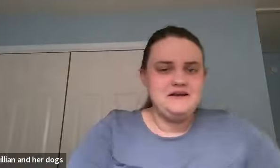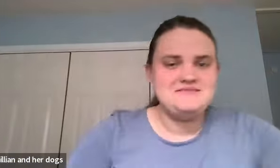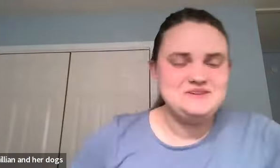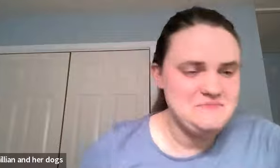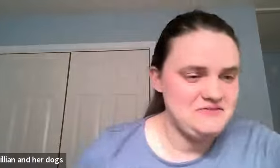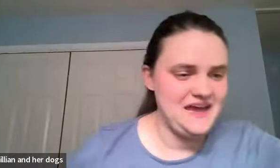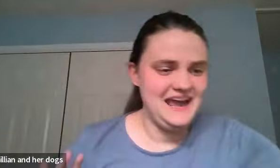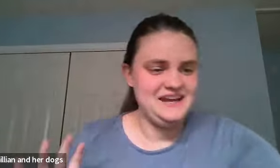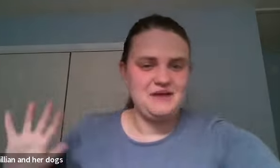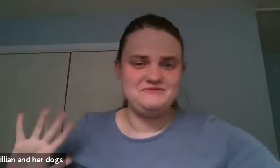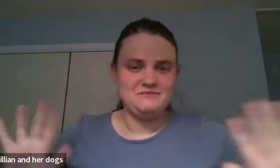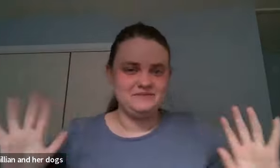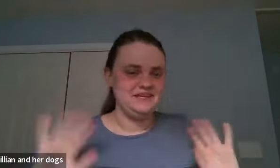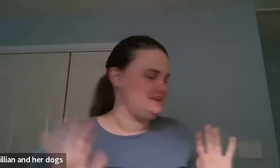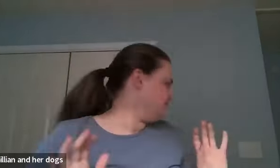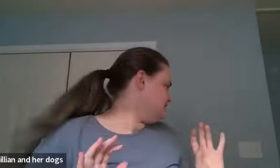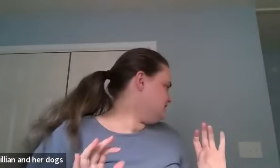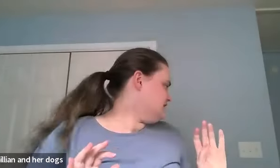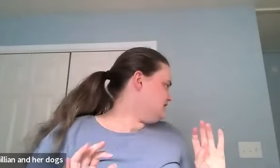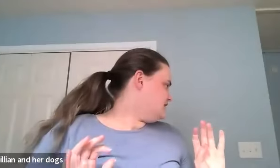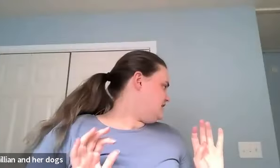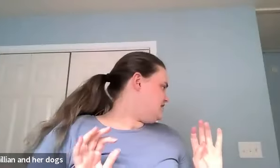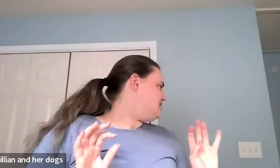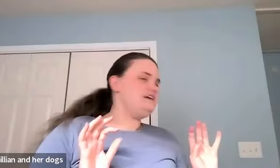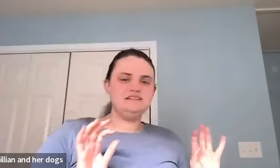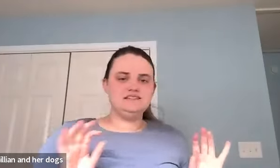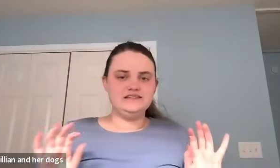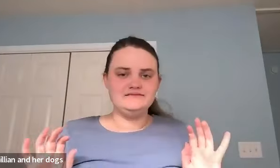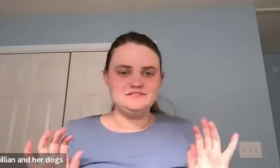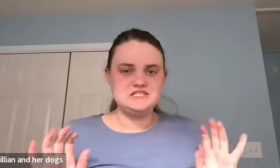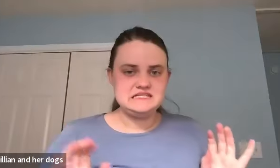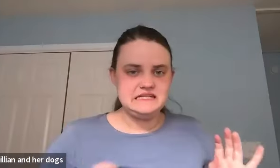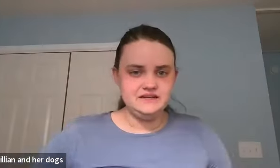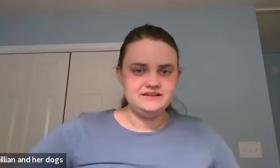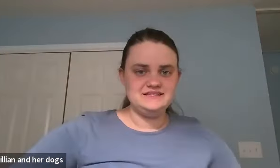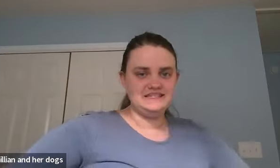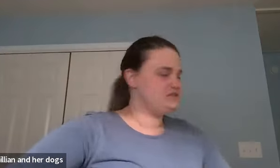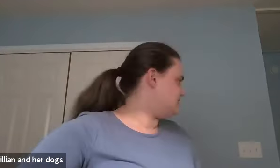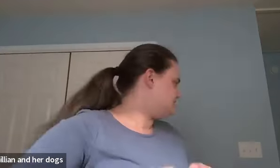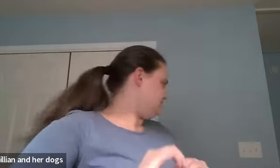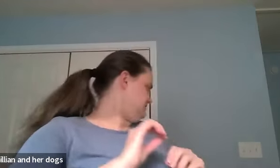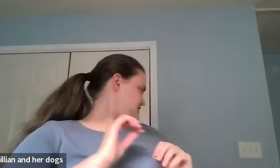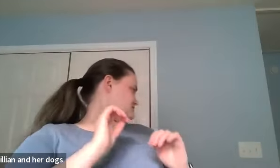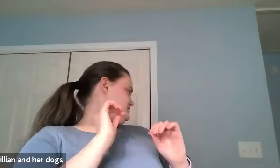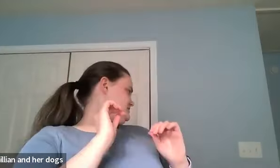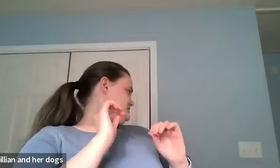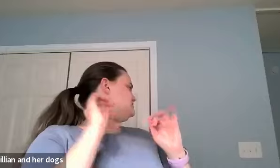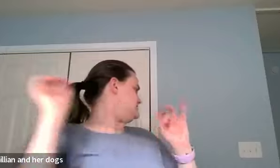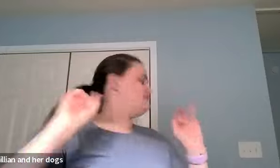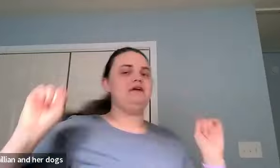Okay, sorry about that. I had to grab it from him. He likes to just sneak and steal stuff. So I'm trying to make sure he's not. Okay, we're